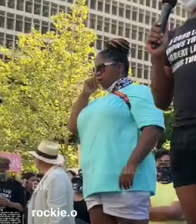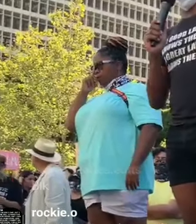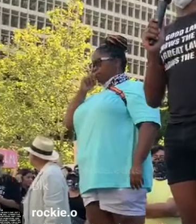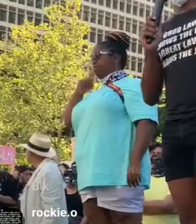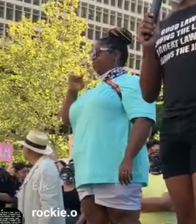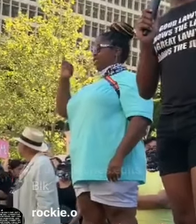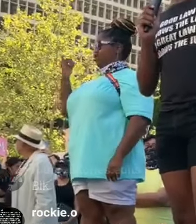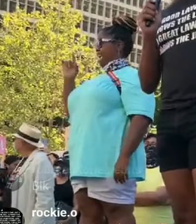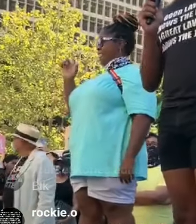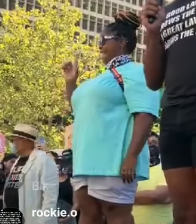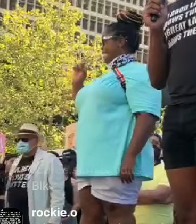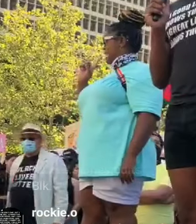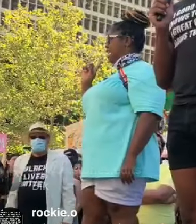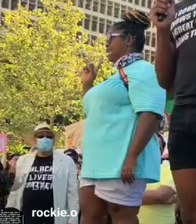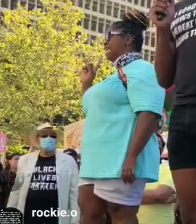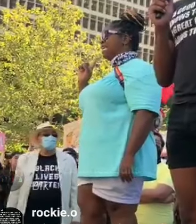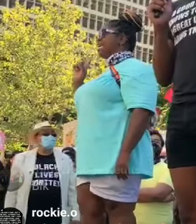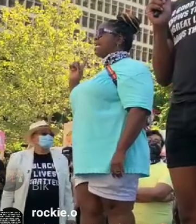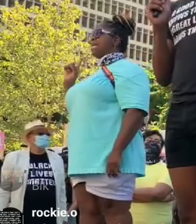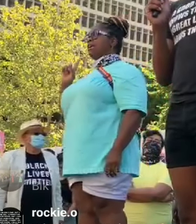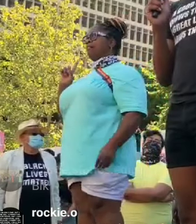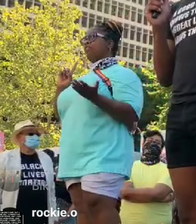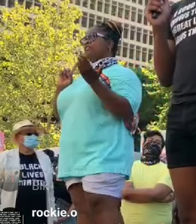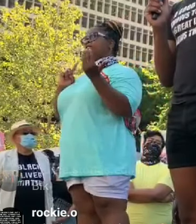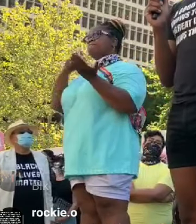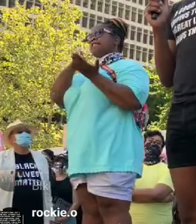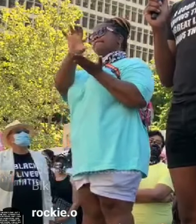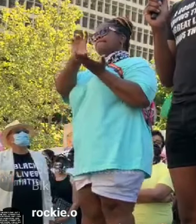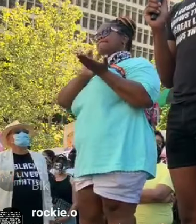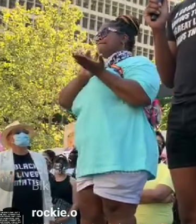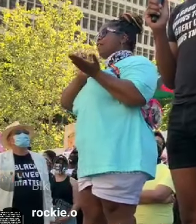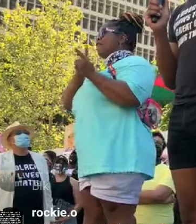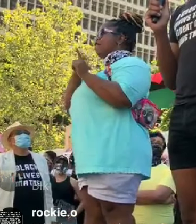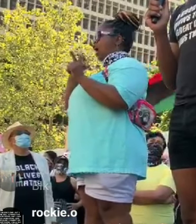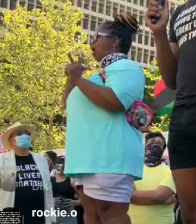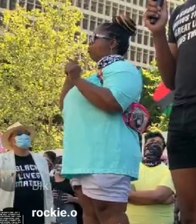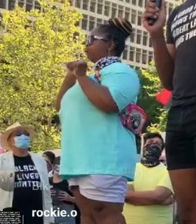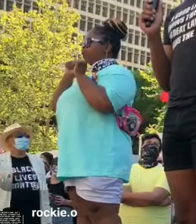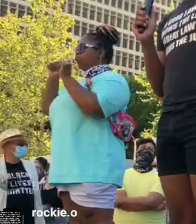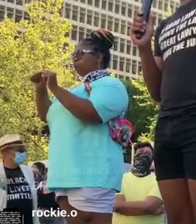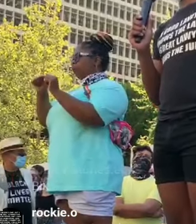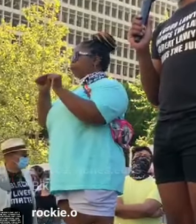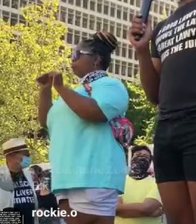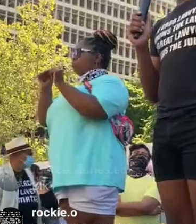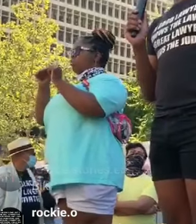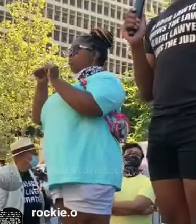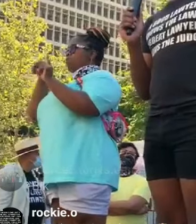Timothy Dean. Jackie Lacey received money from this serial predator and rapist, Ed